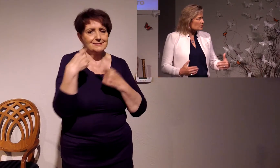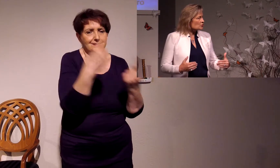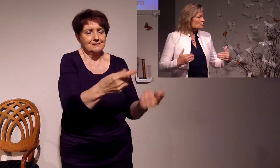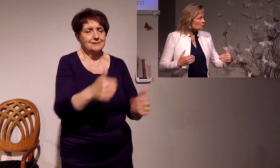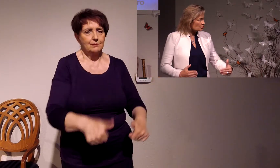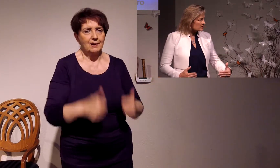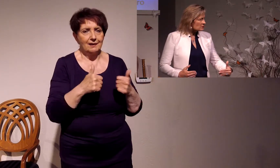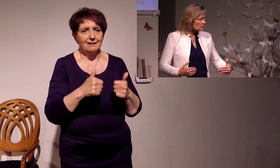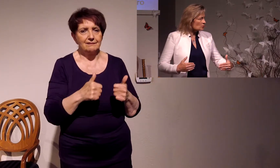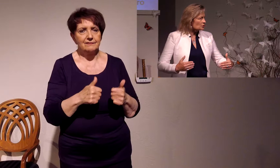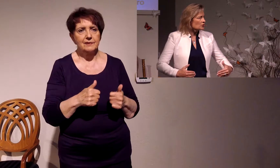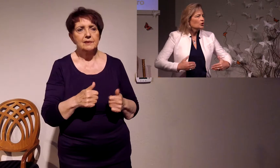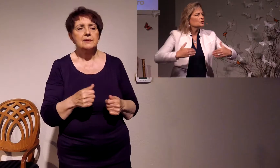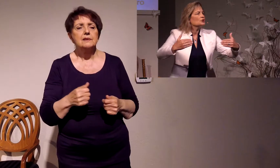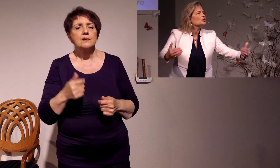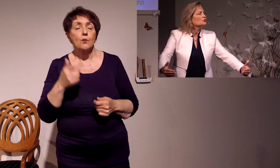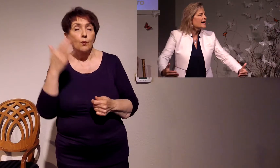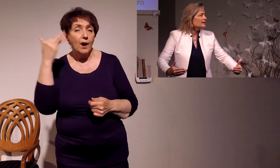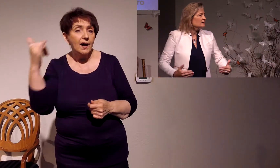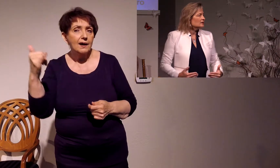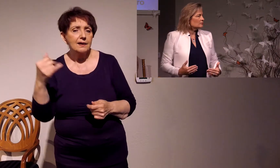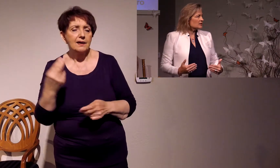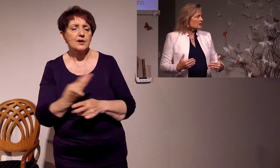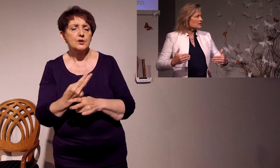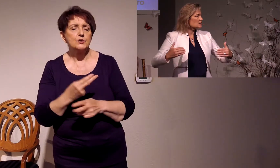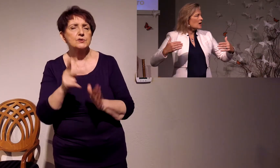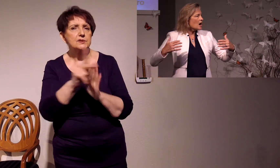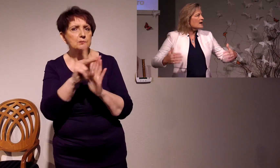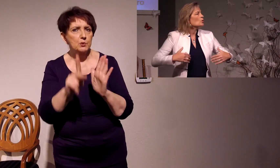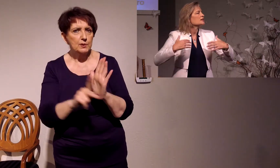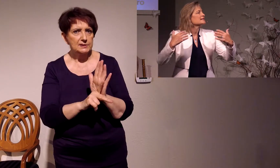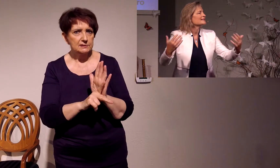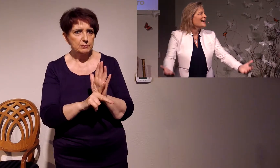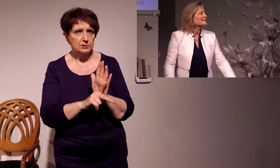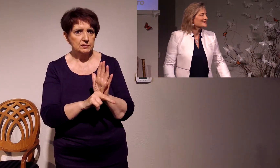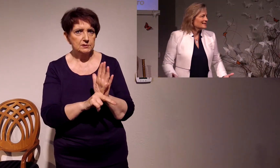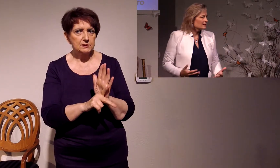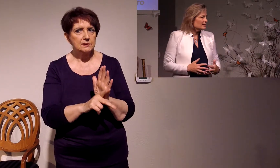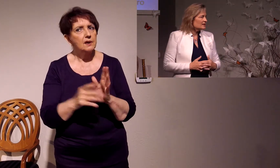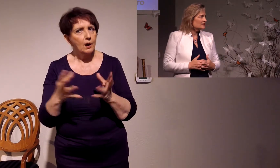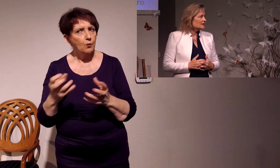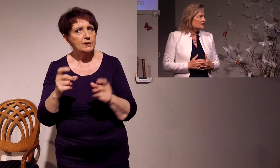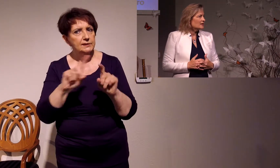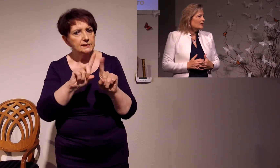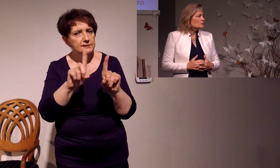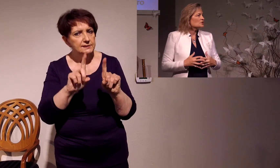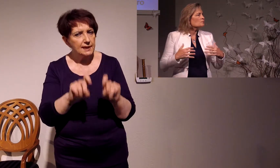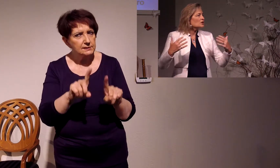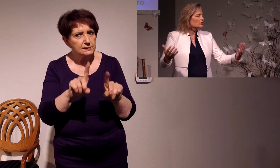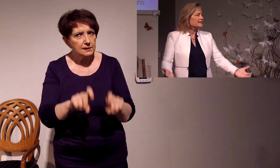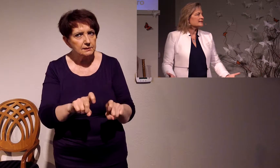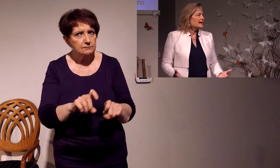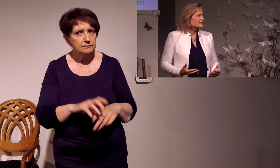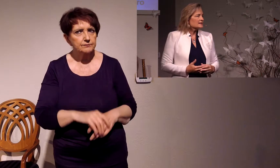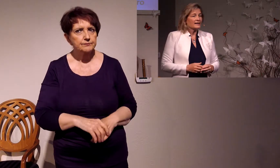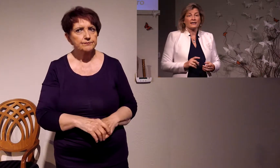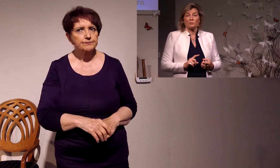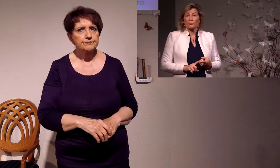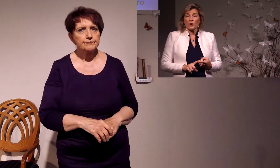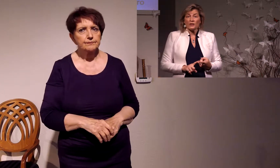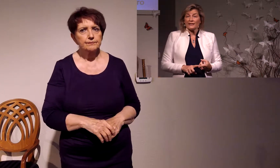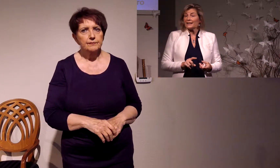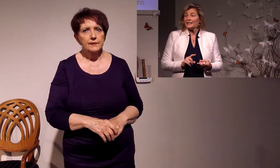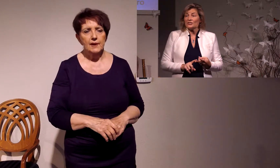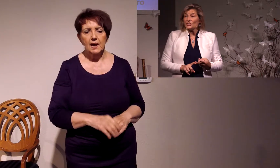universal spiritual principles to do that because I wanted to test it. It was merely a test. I